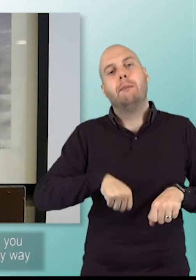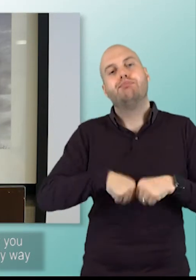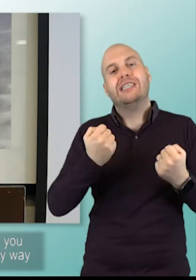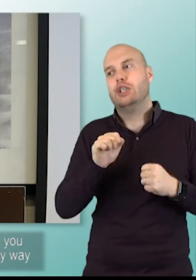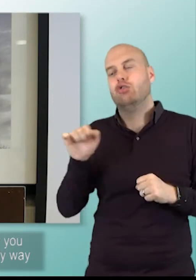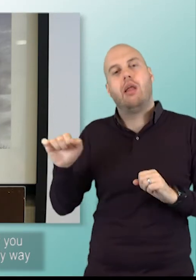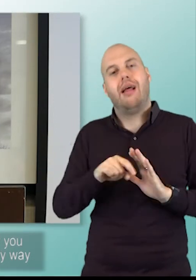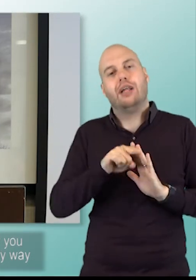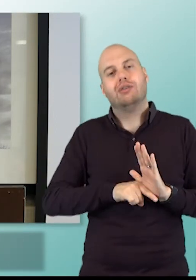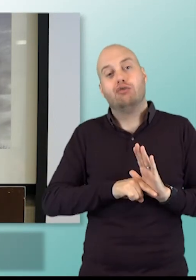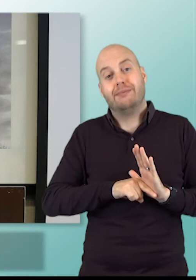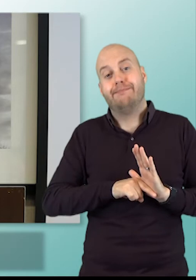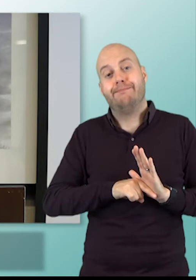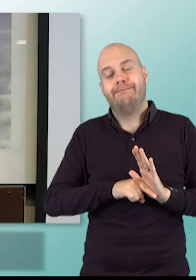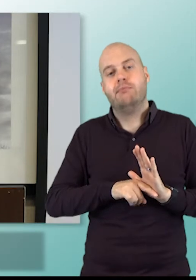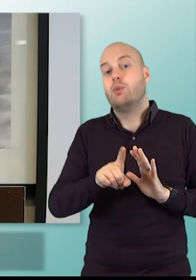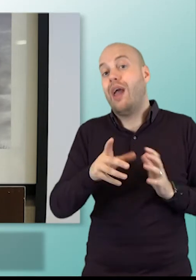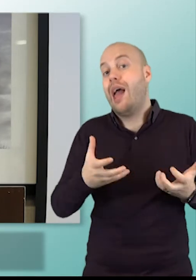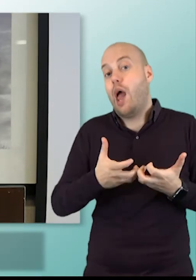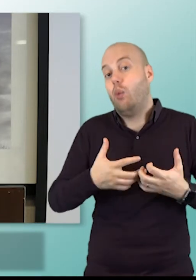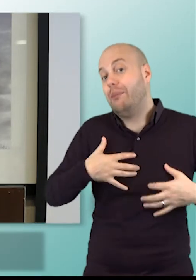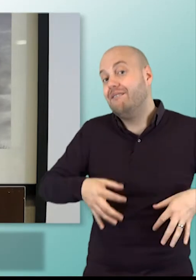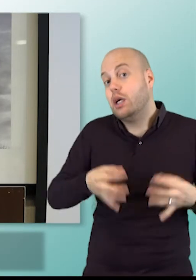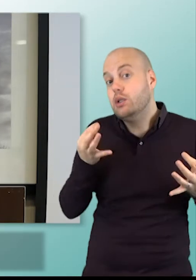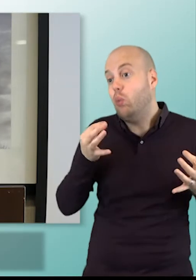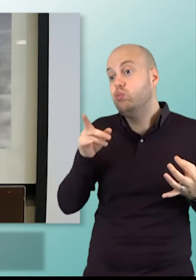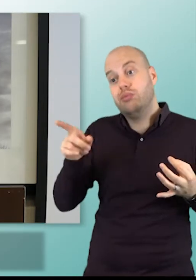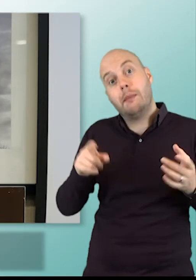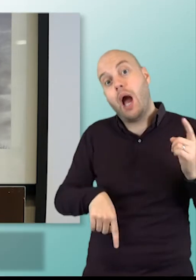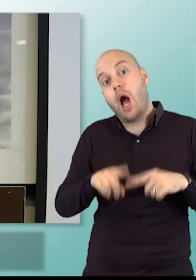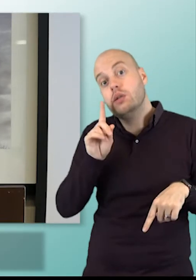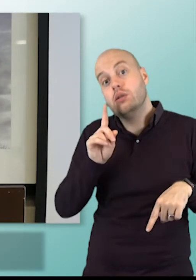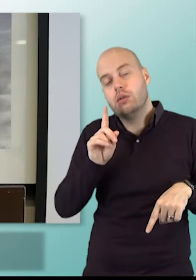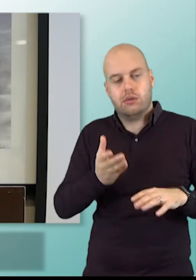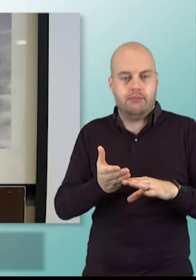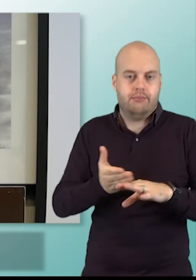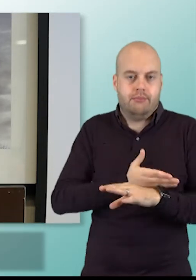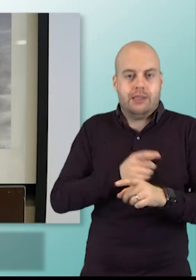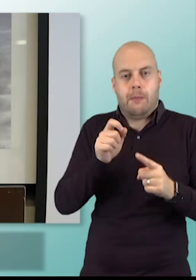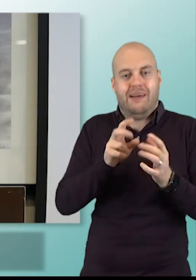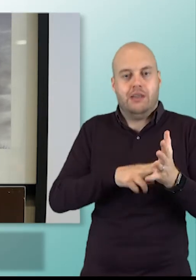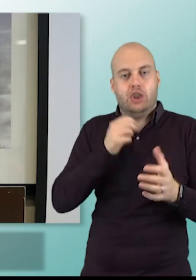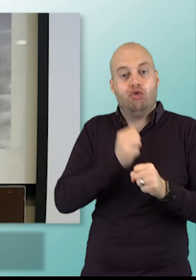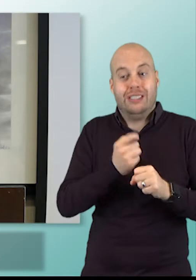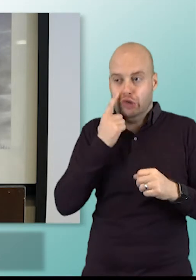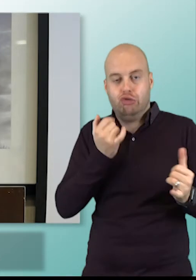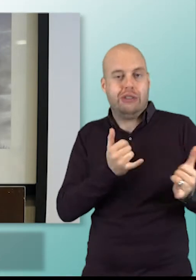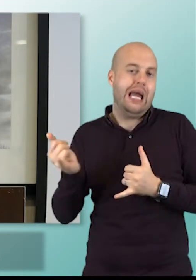legislation. And the only way you can find out if an individual is barred is by doing a PVG check.